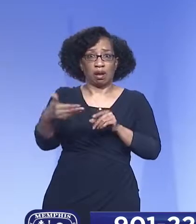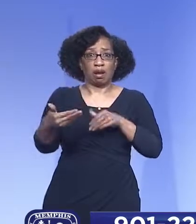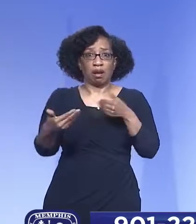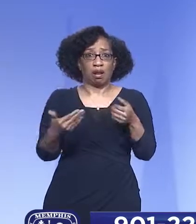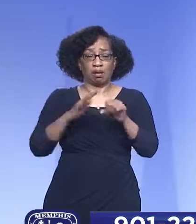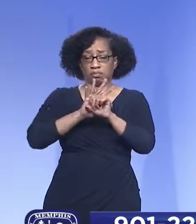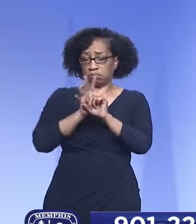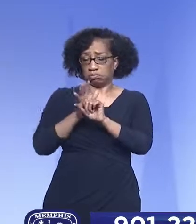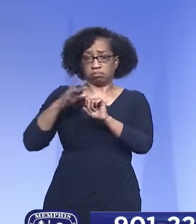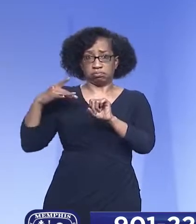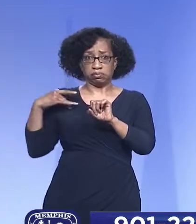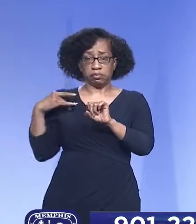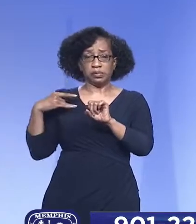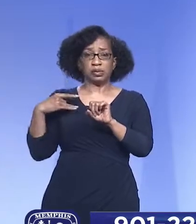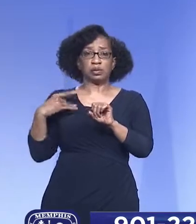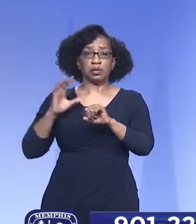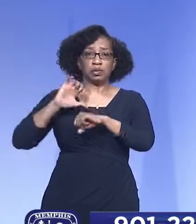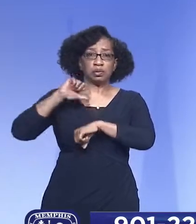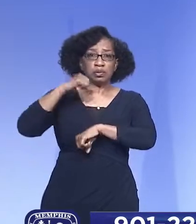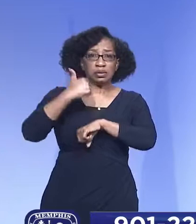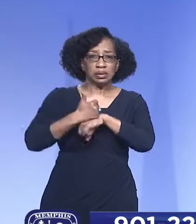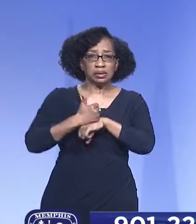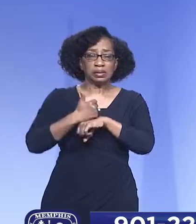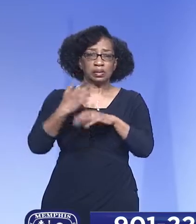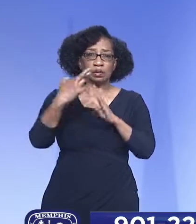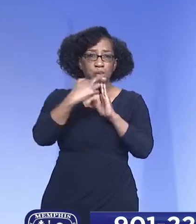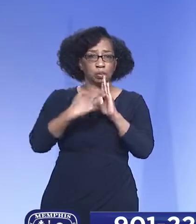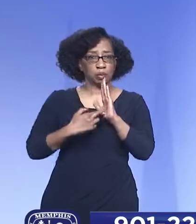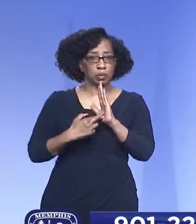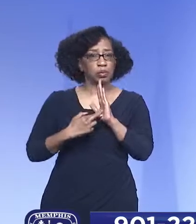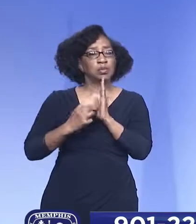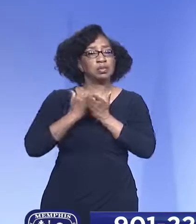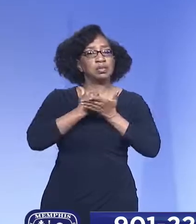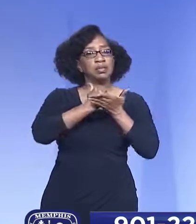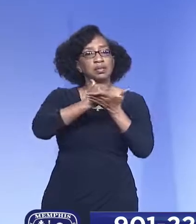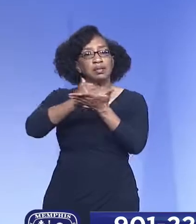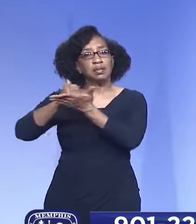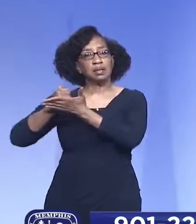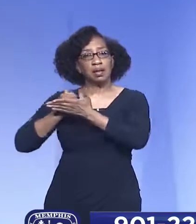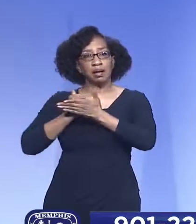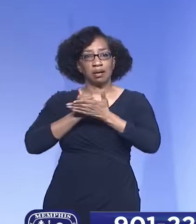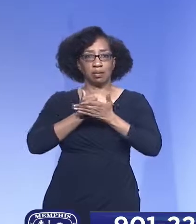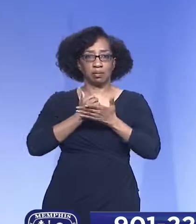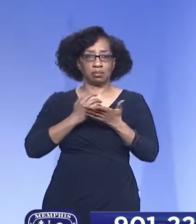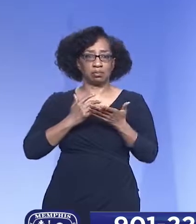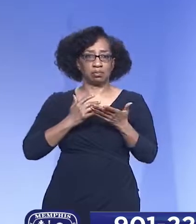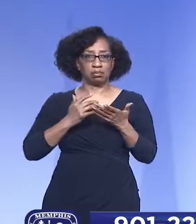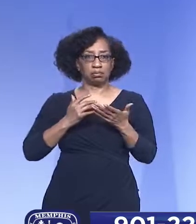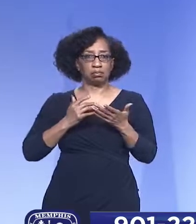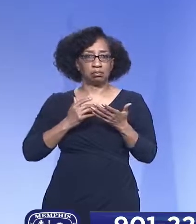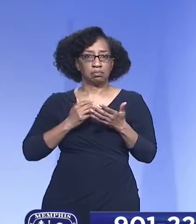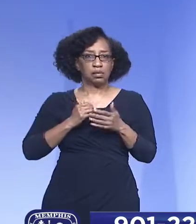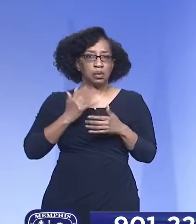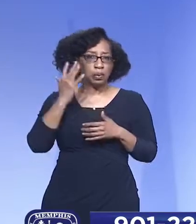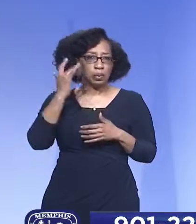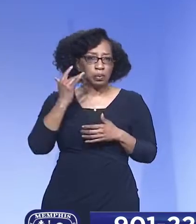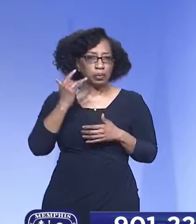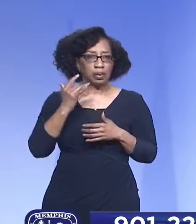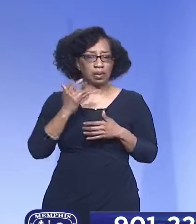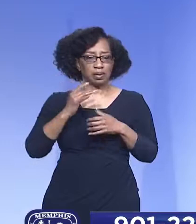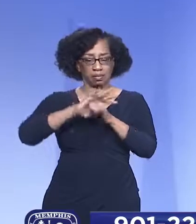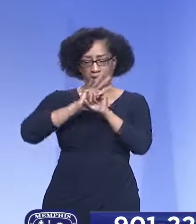the typical public health measures to try to control the transmission of this